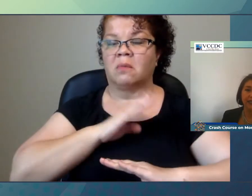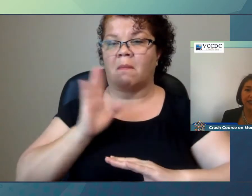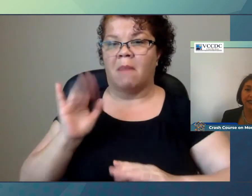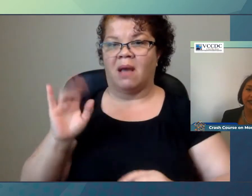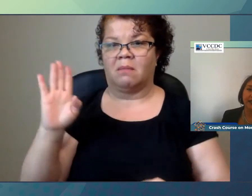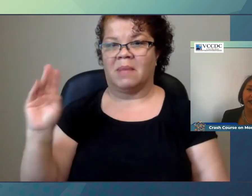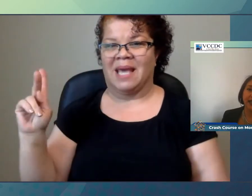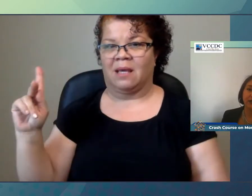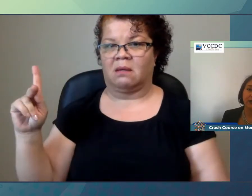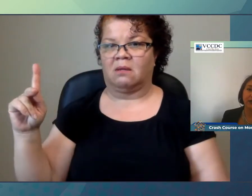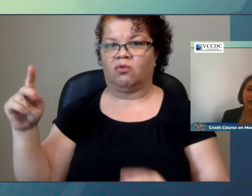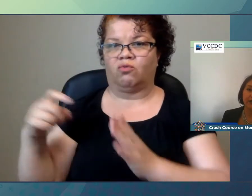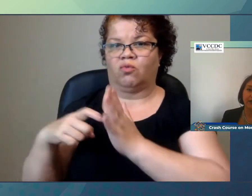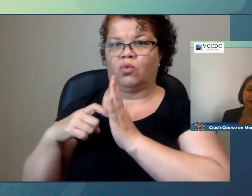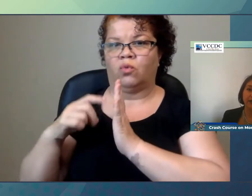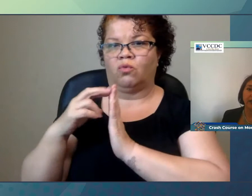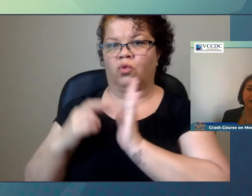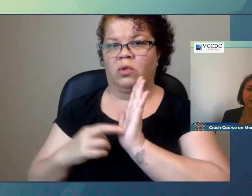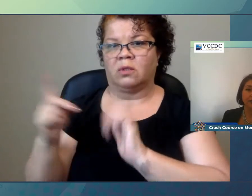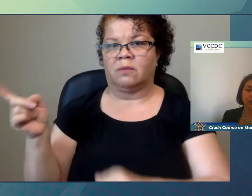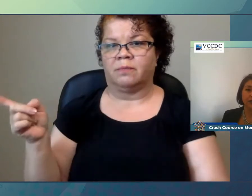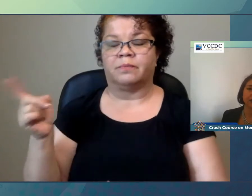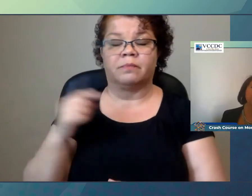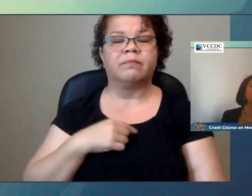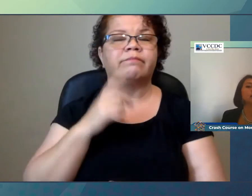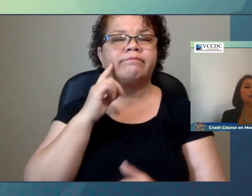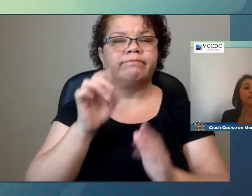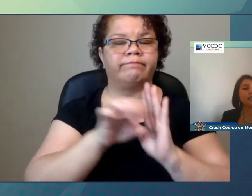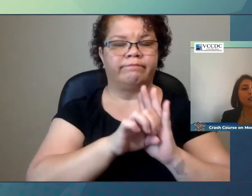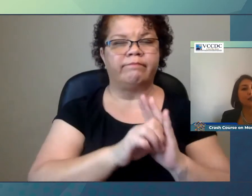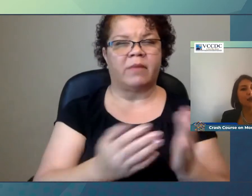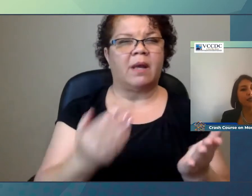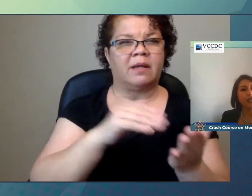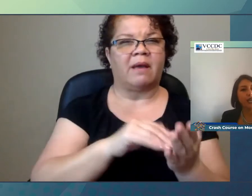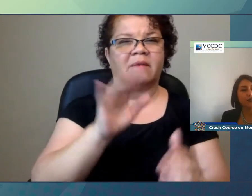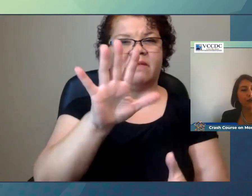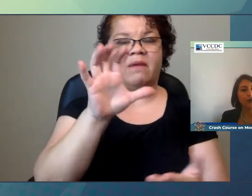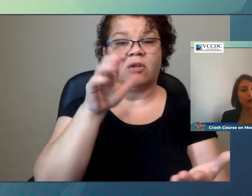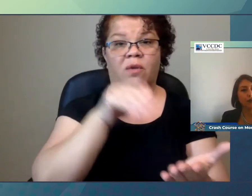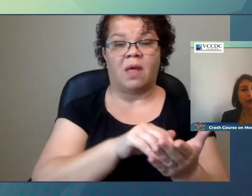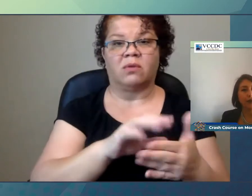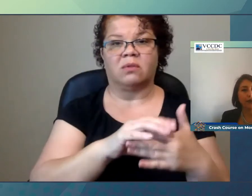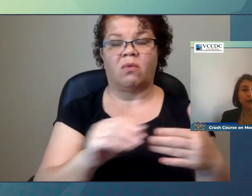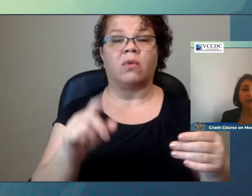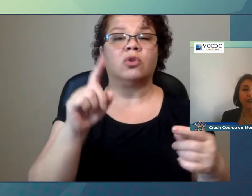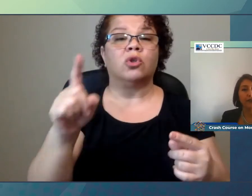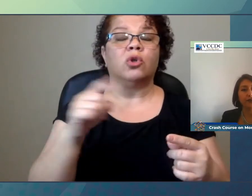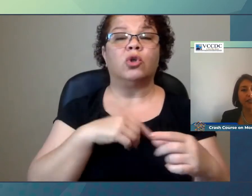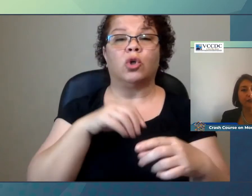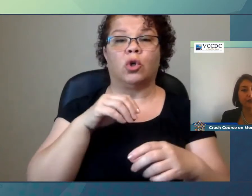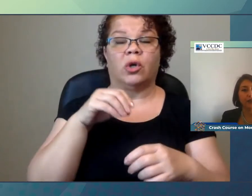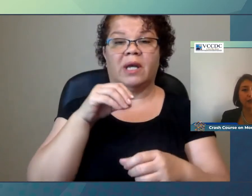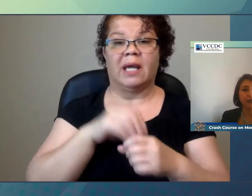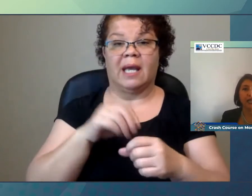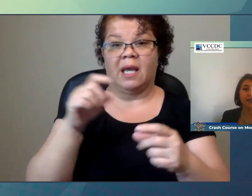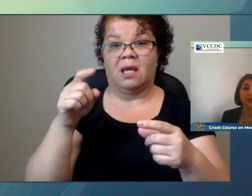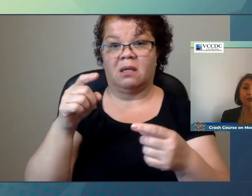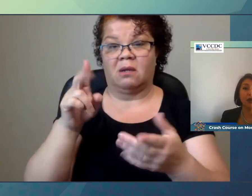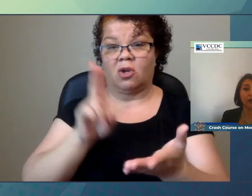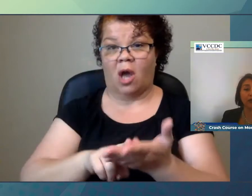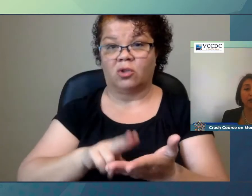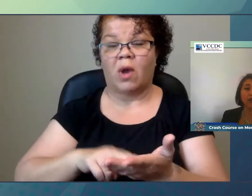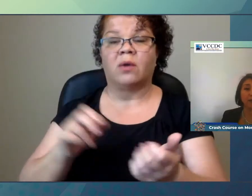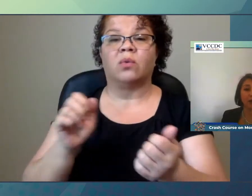example, let's say again, we'll use that $500,000. Let's say that you go into escrow for a property with $500,000